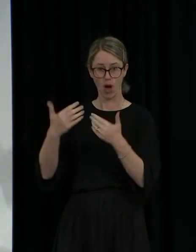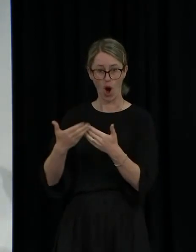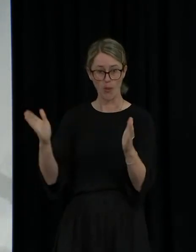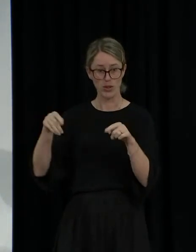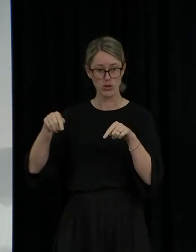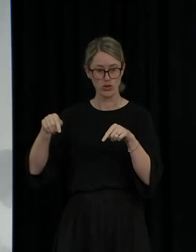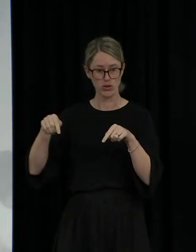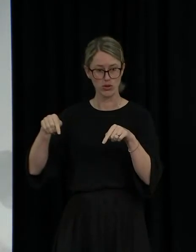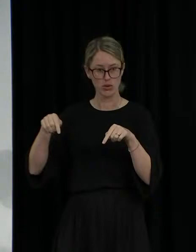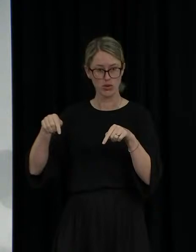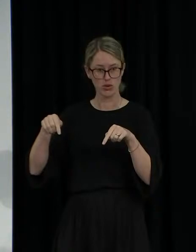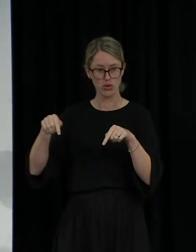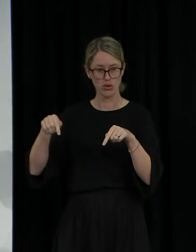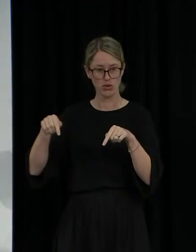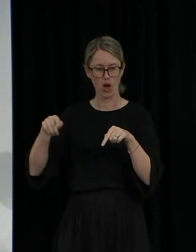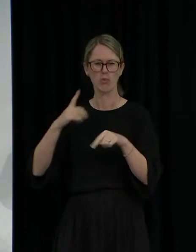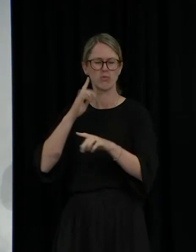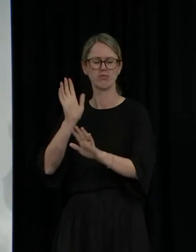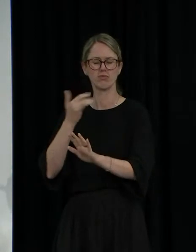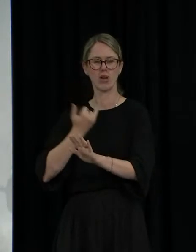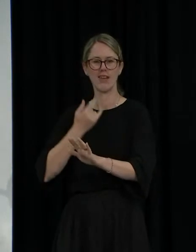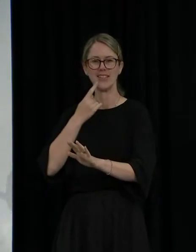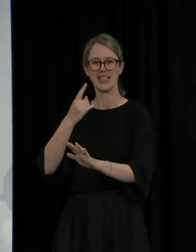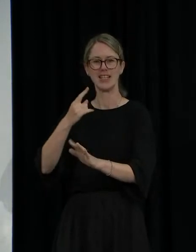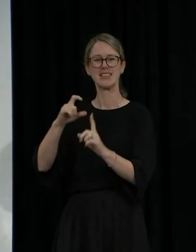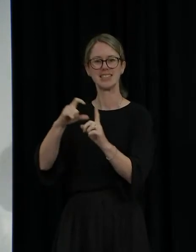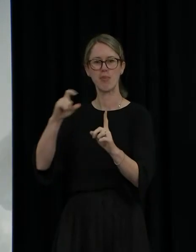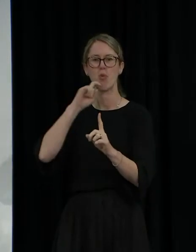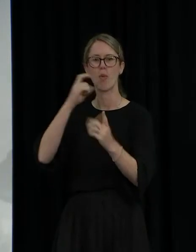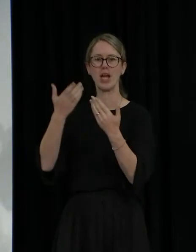7 days of home quarantine for vaccinated travellers,